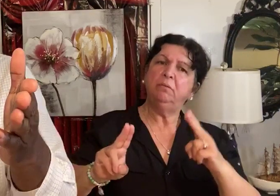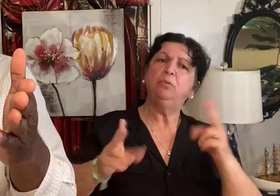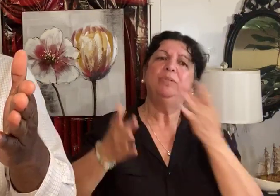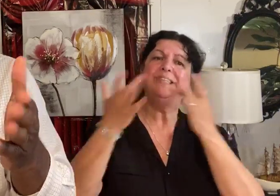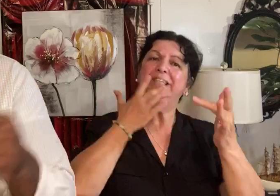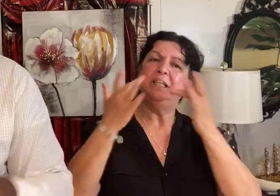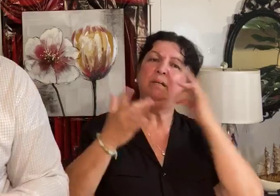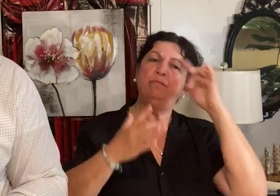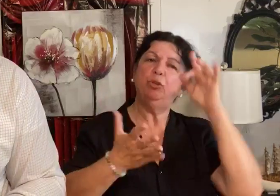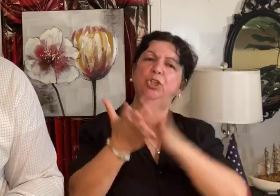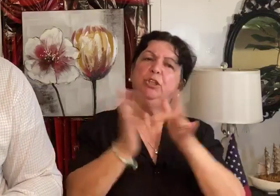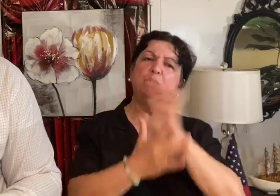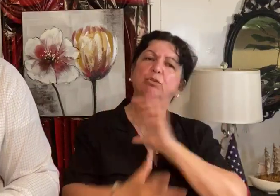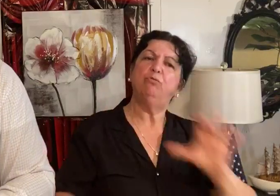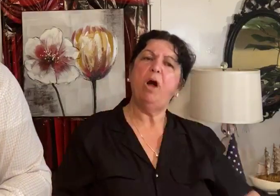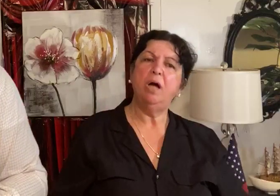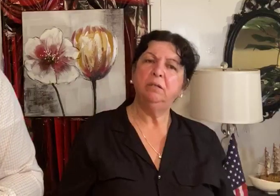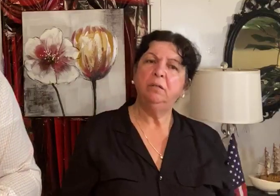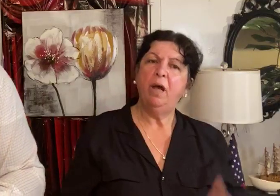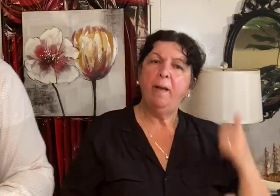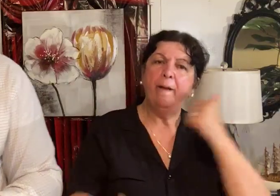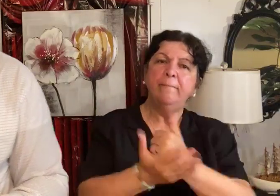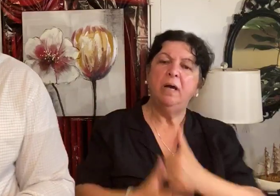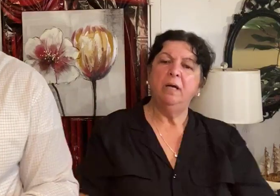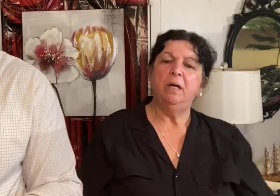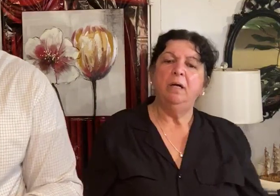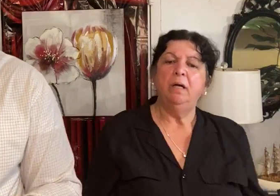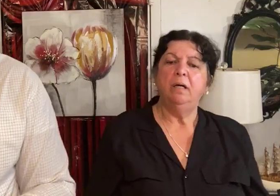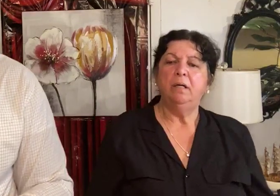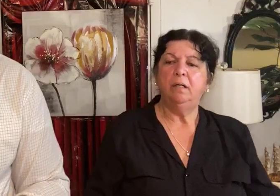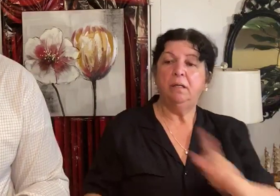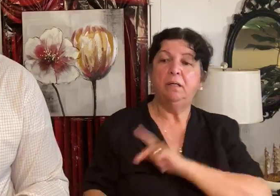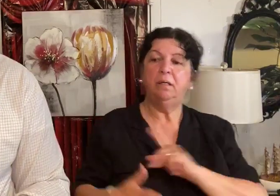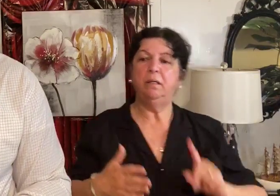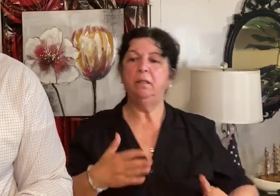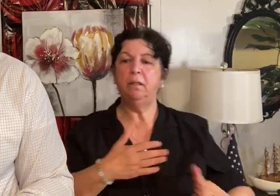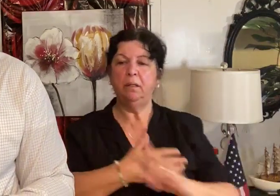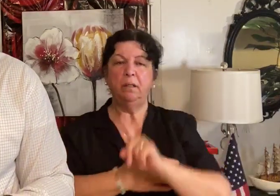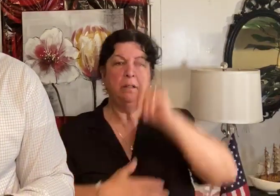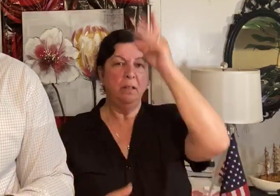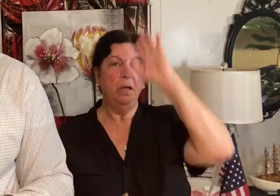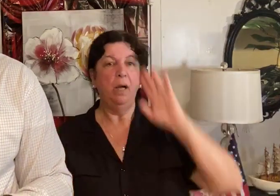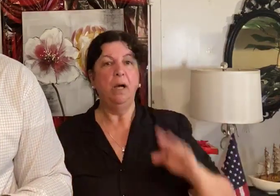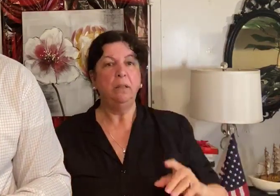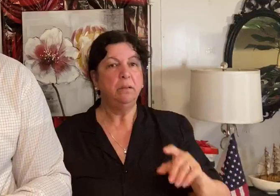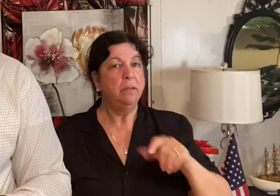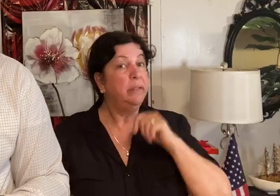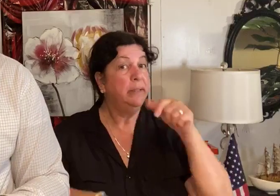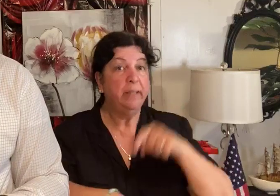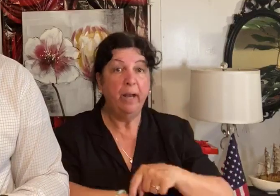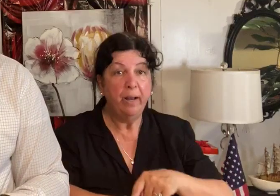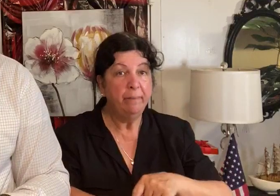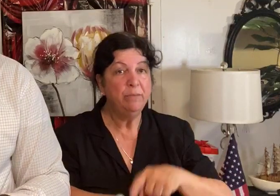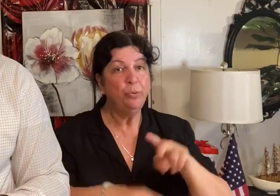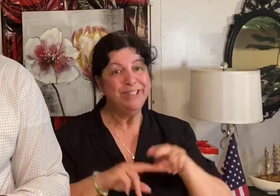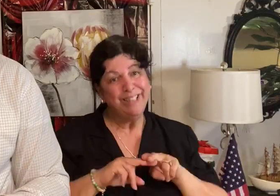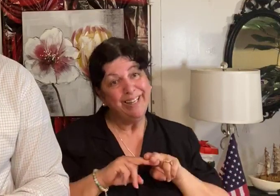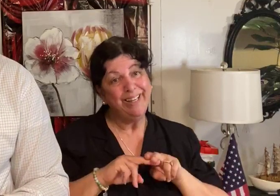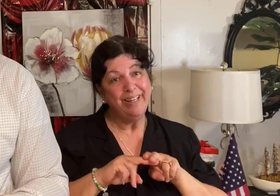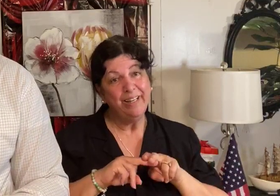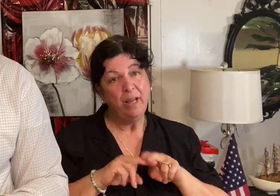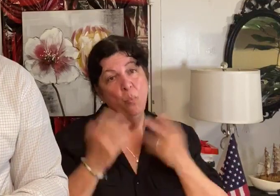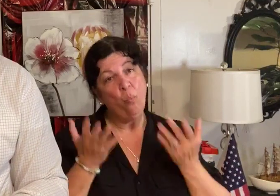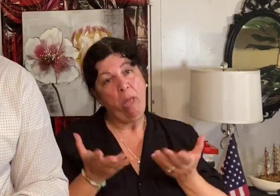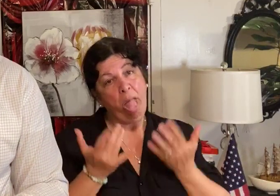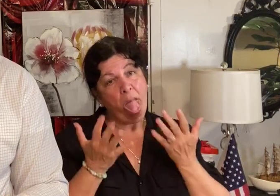the opportunity to serve God. Amen. Kingdom of God is at hand. It's not the time to sit